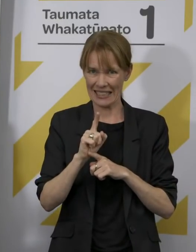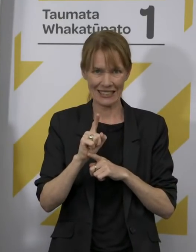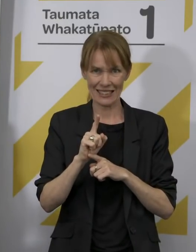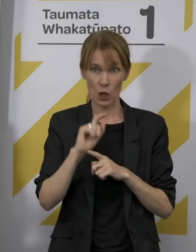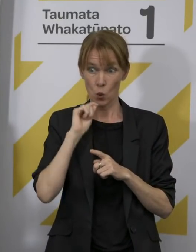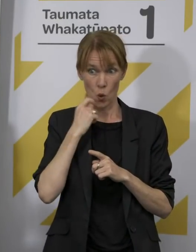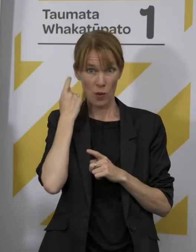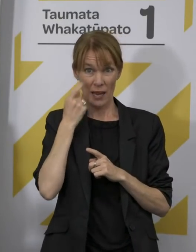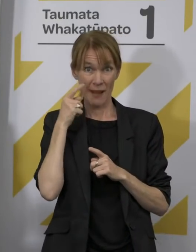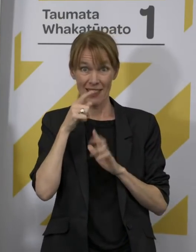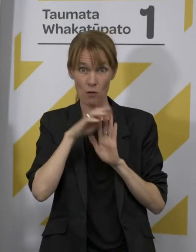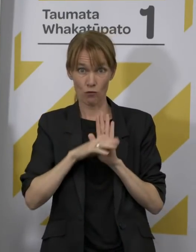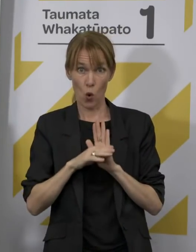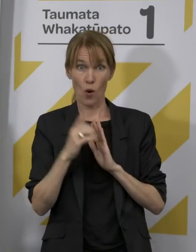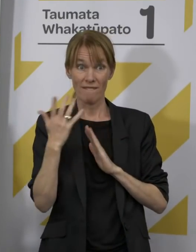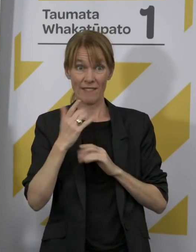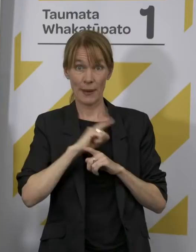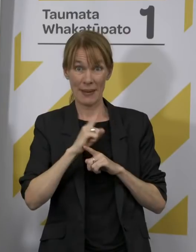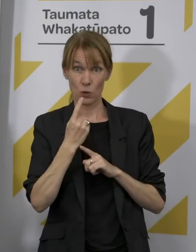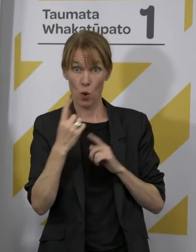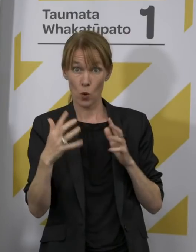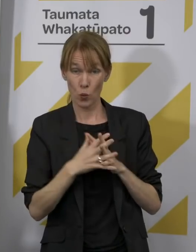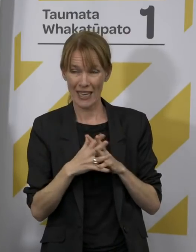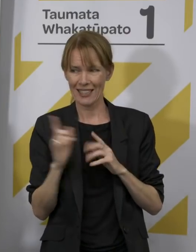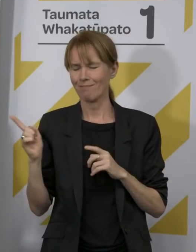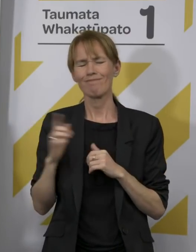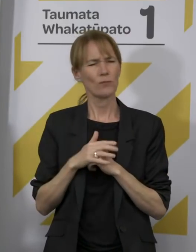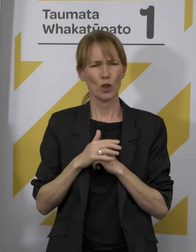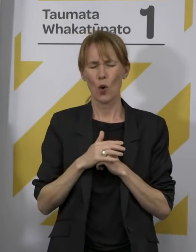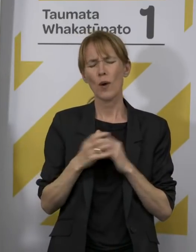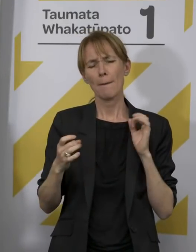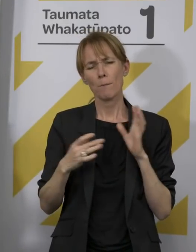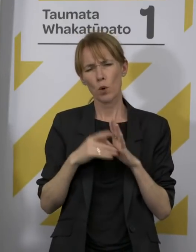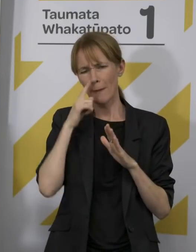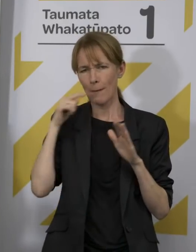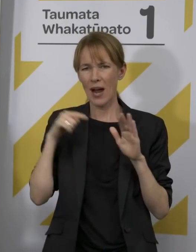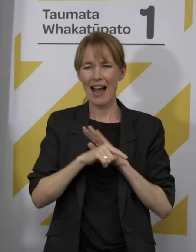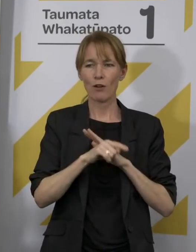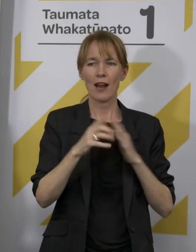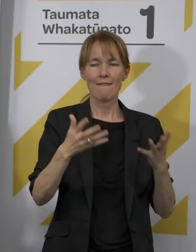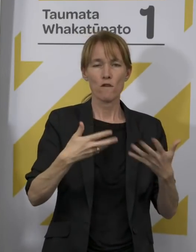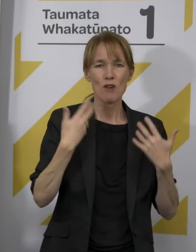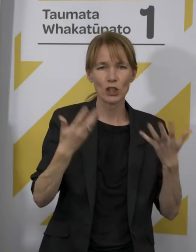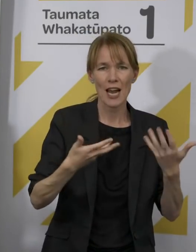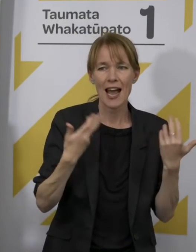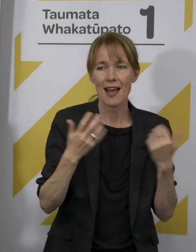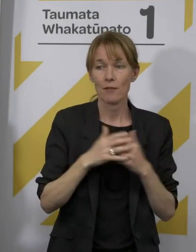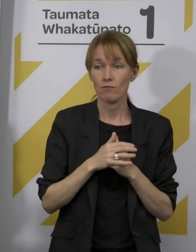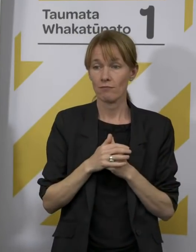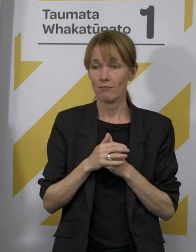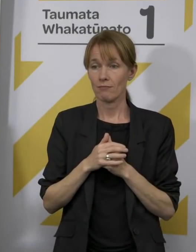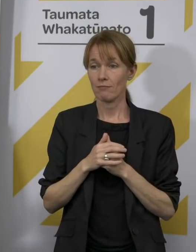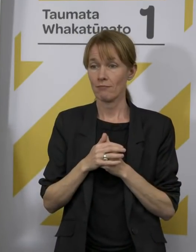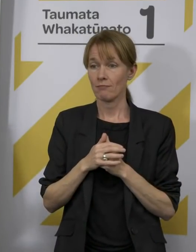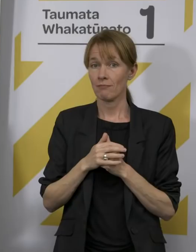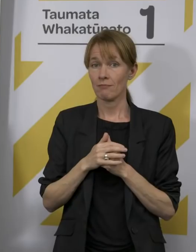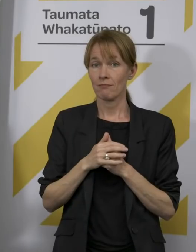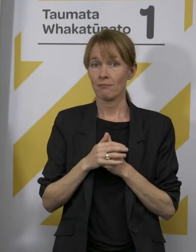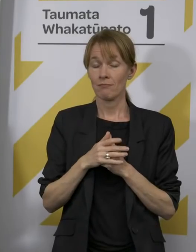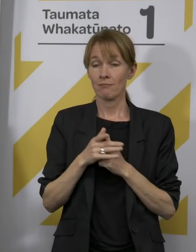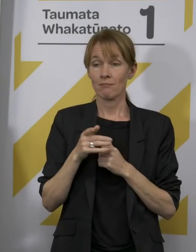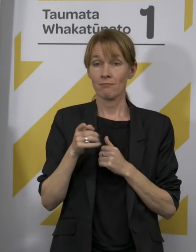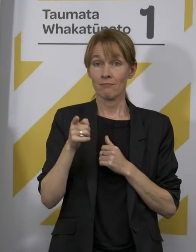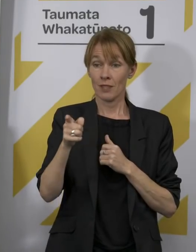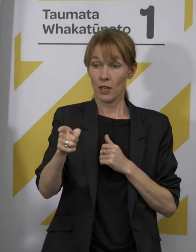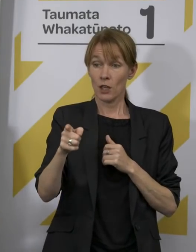an earlier question? You say you're trying to find that number on the compassionate grounds who haven't been tested, and you want to know that. Yeah.